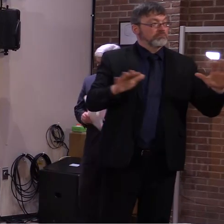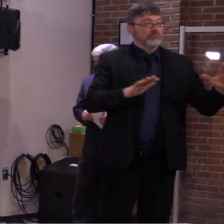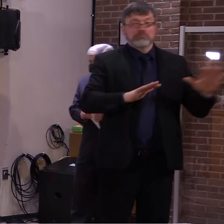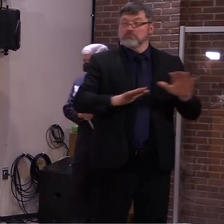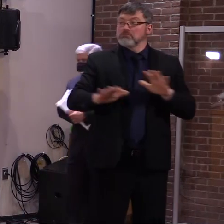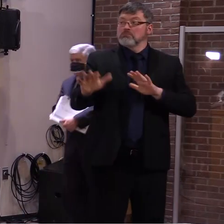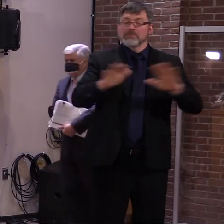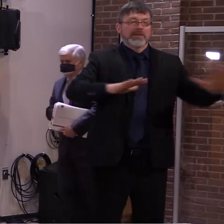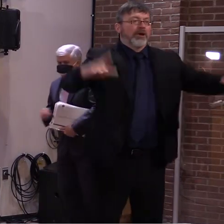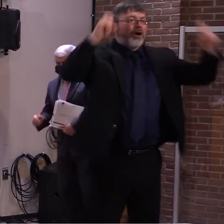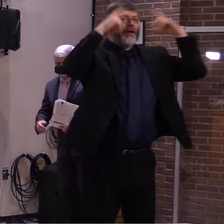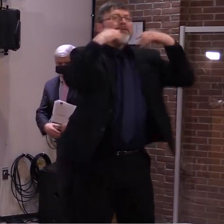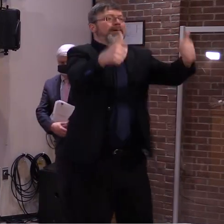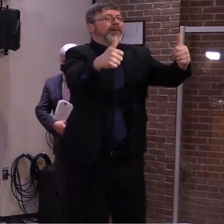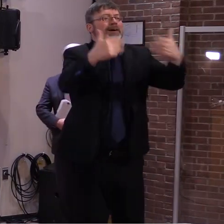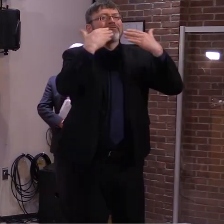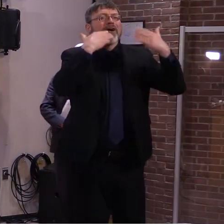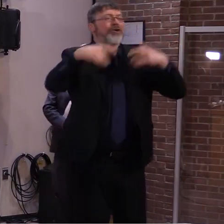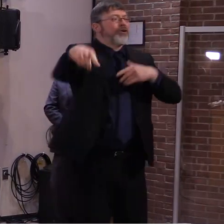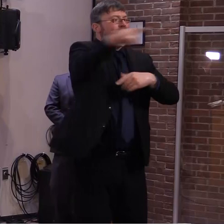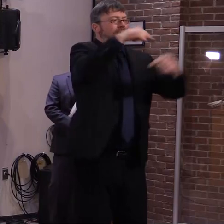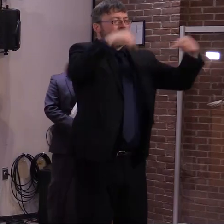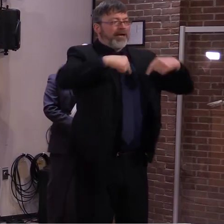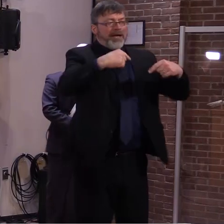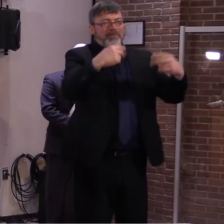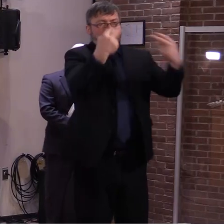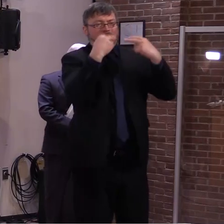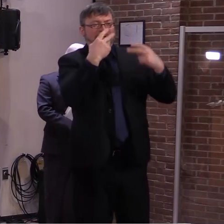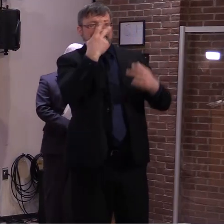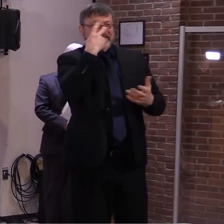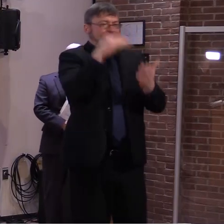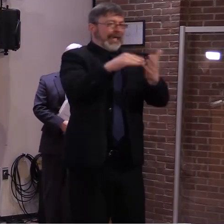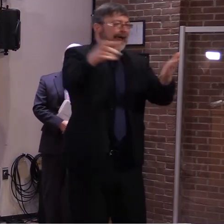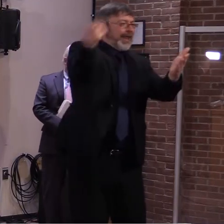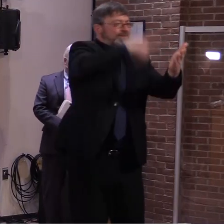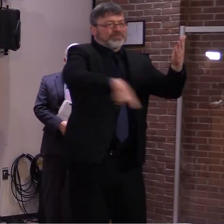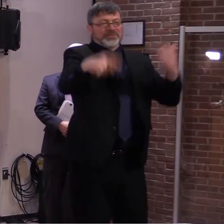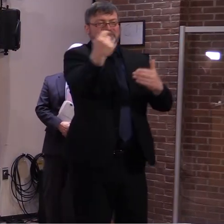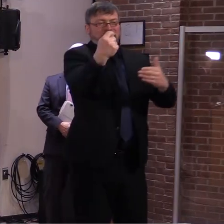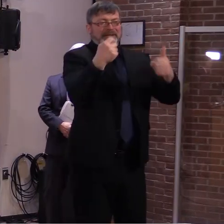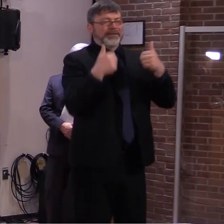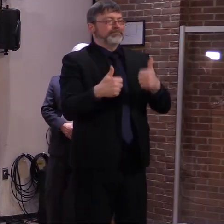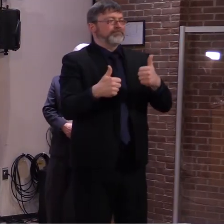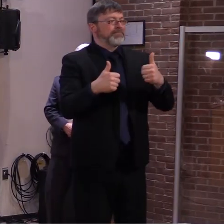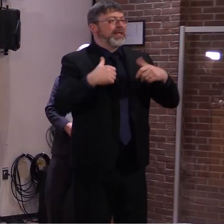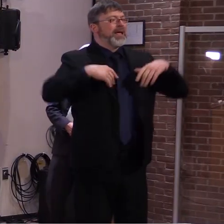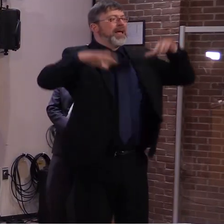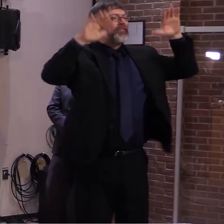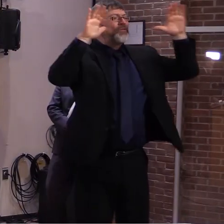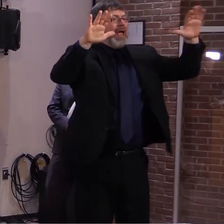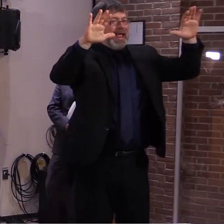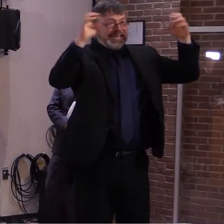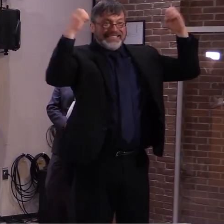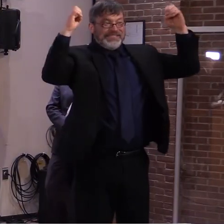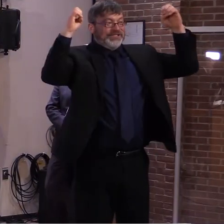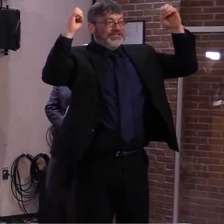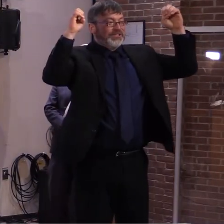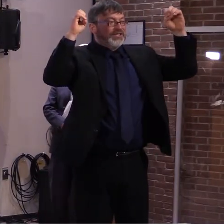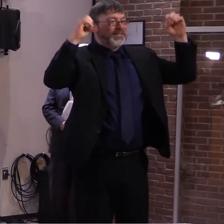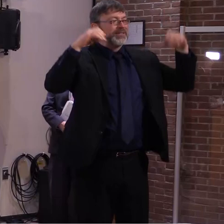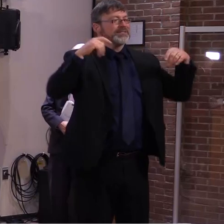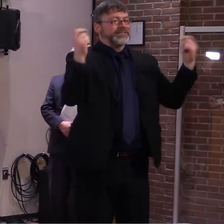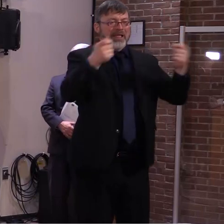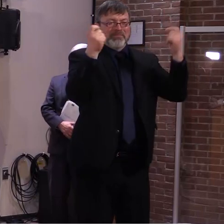All right. Thank you very much for tuning in. We'll see you again on Tuesday. Have a happy Easter for those who celebrate.